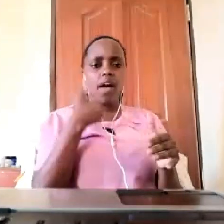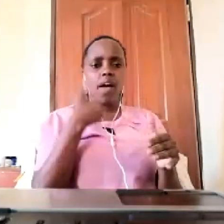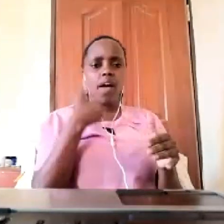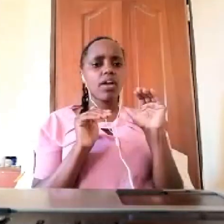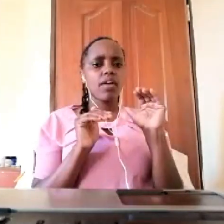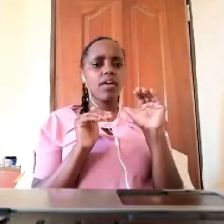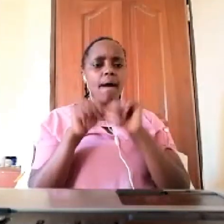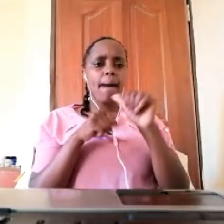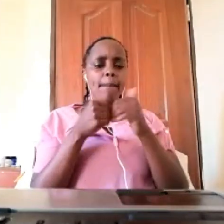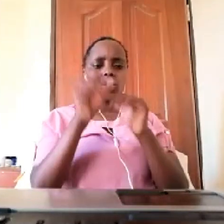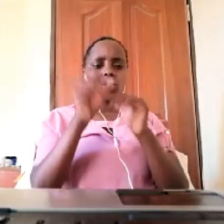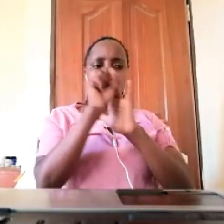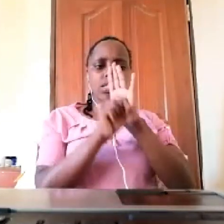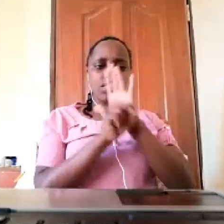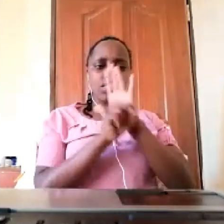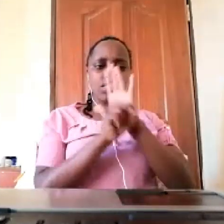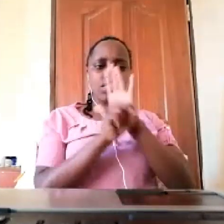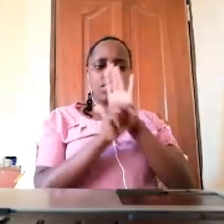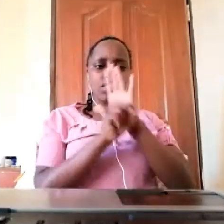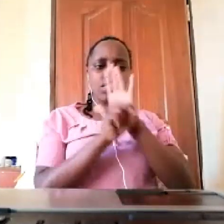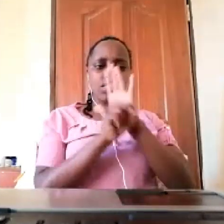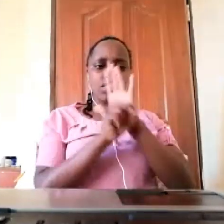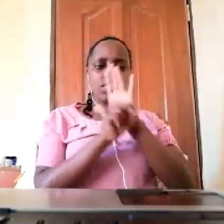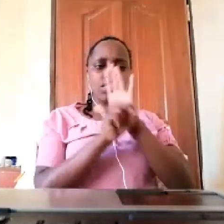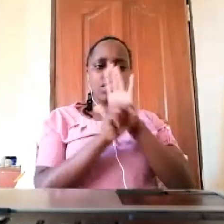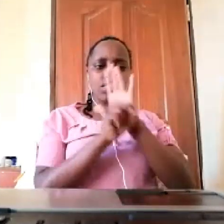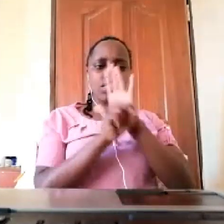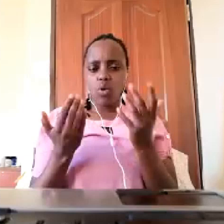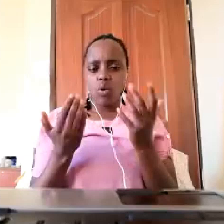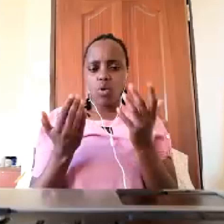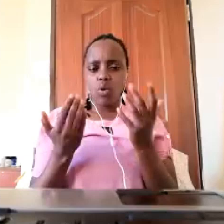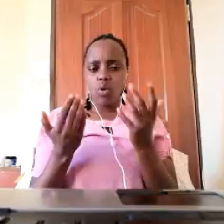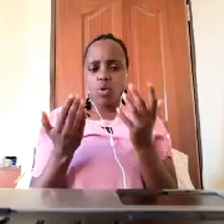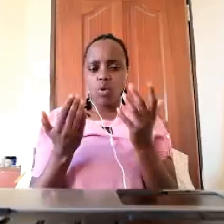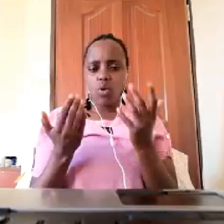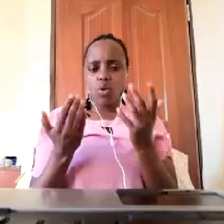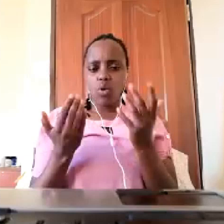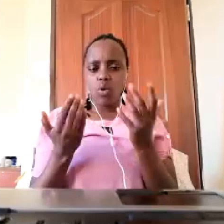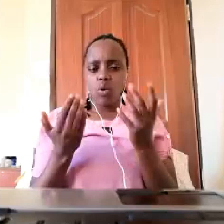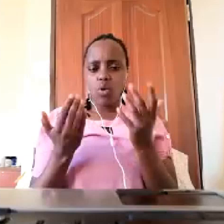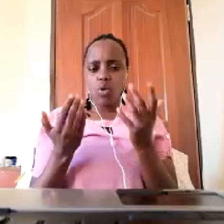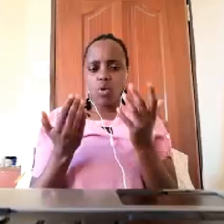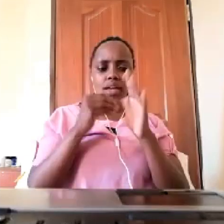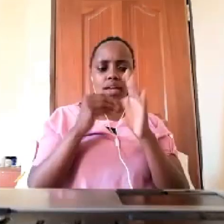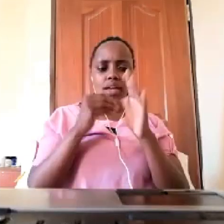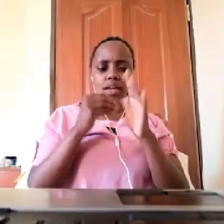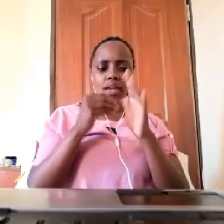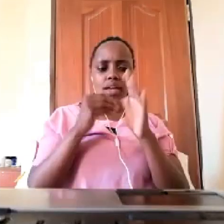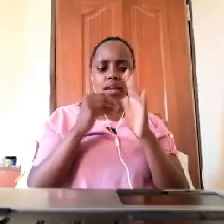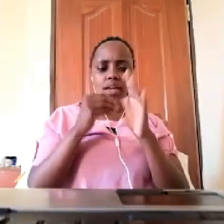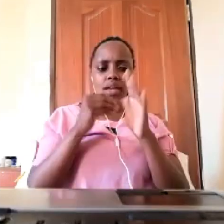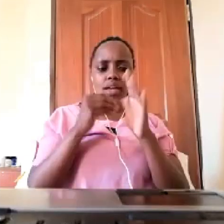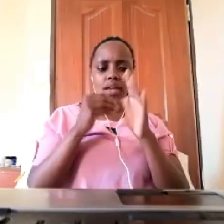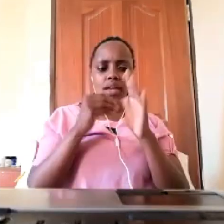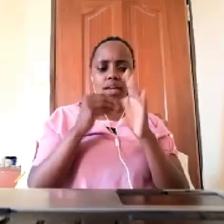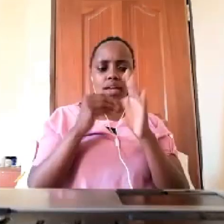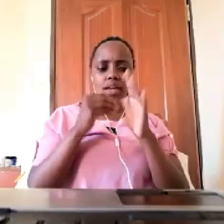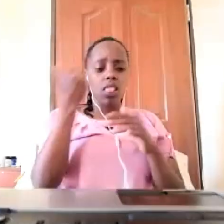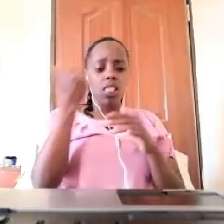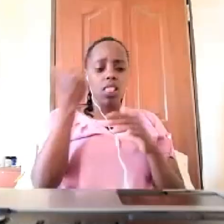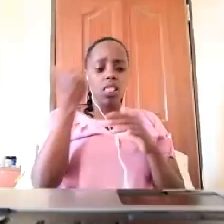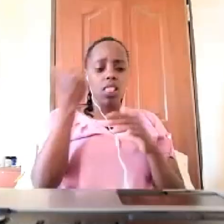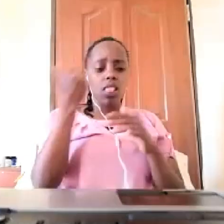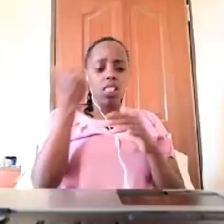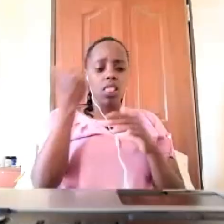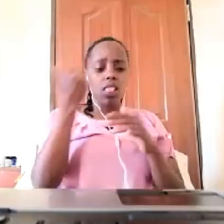of following up on state party reporting. Do we just wait for the calendars to elapse? Is it part of a bigger mechanism? So that is number